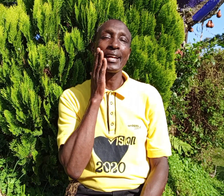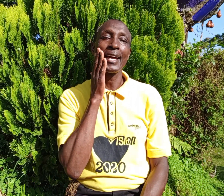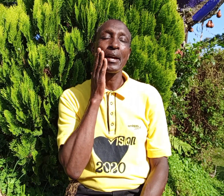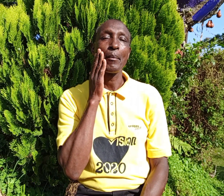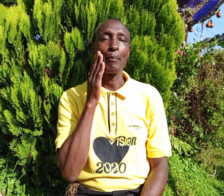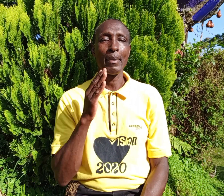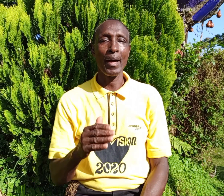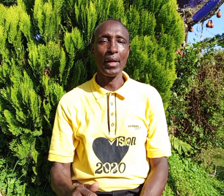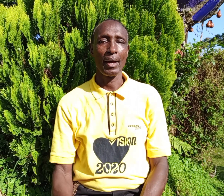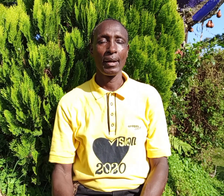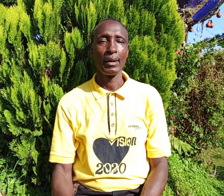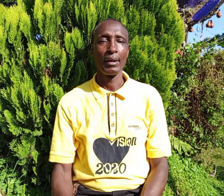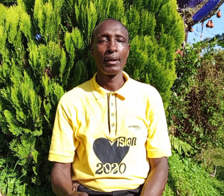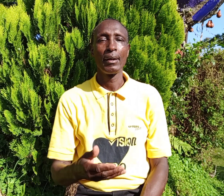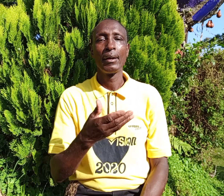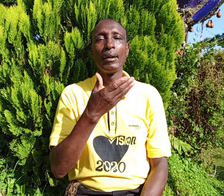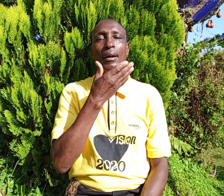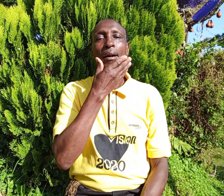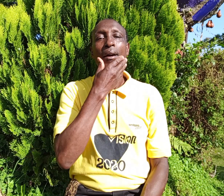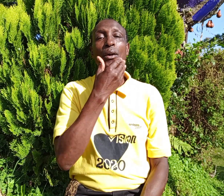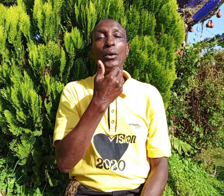Korge mother.